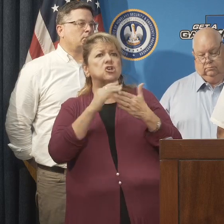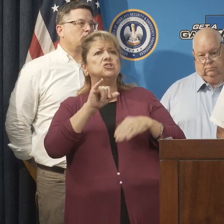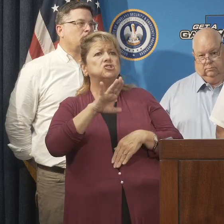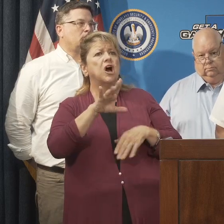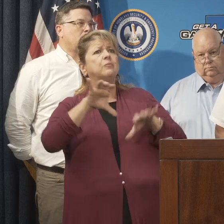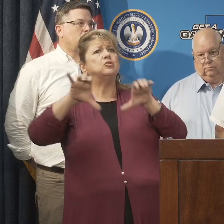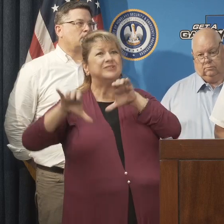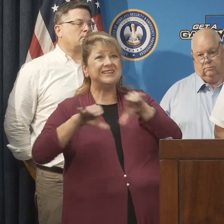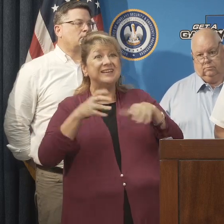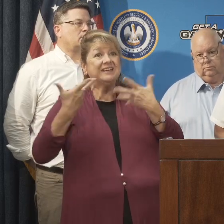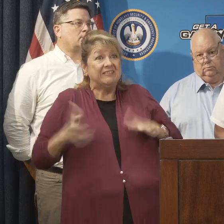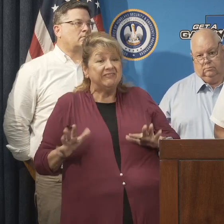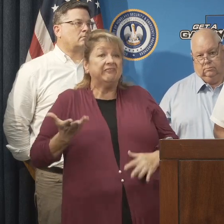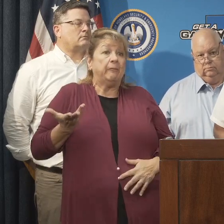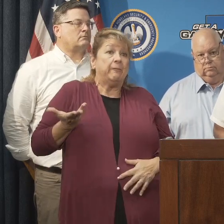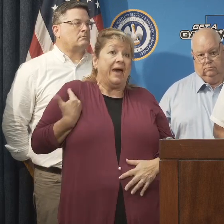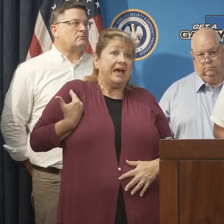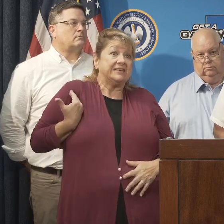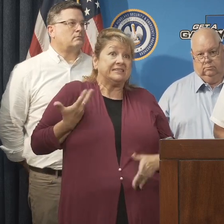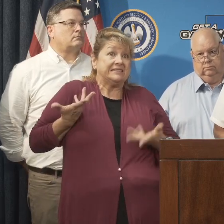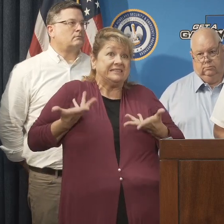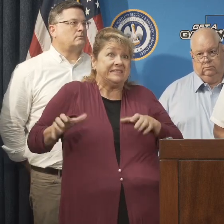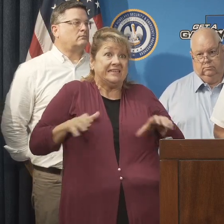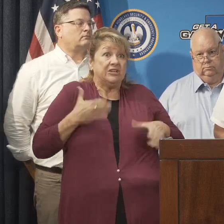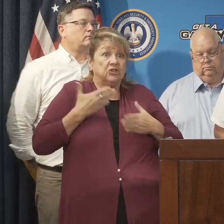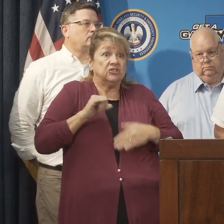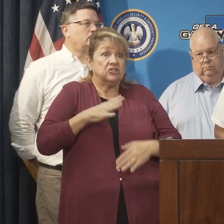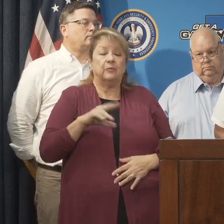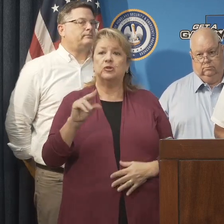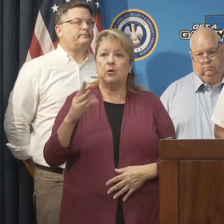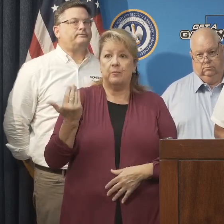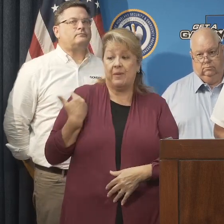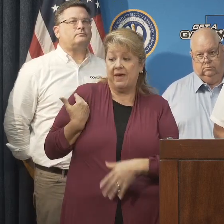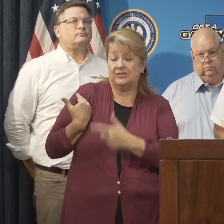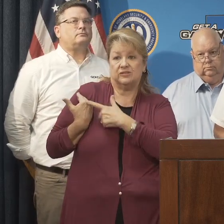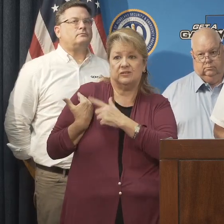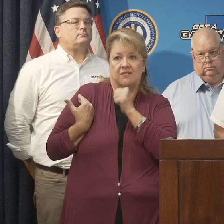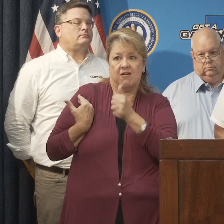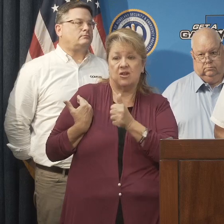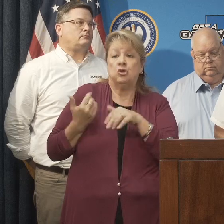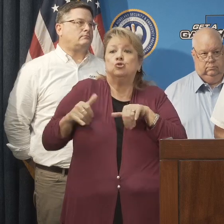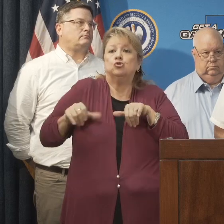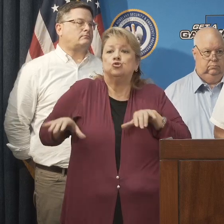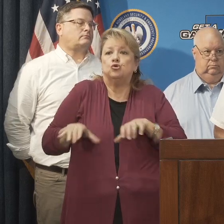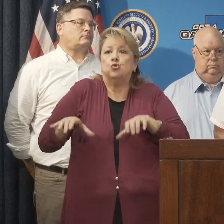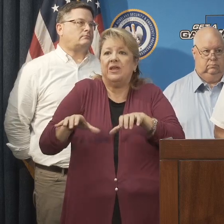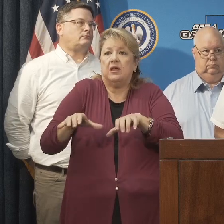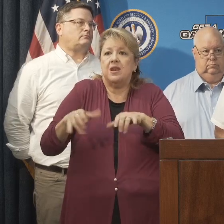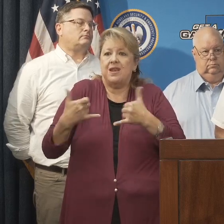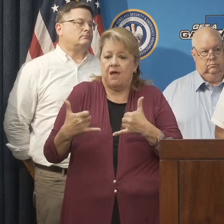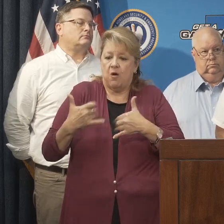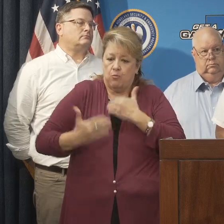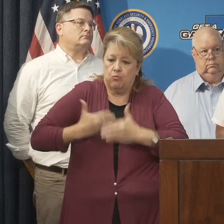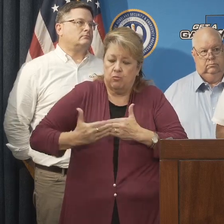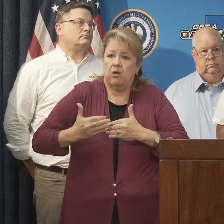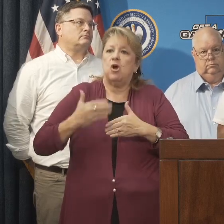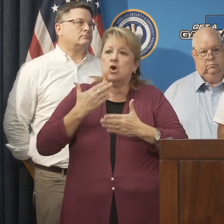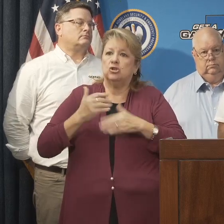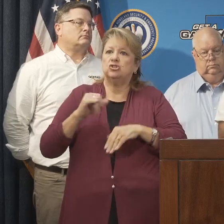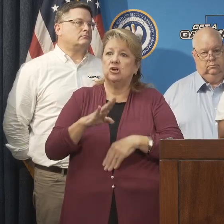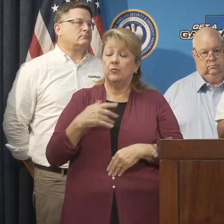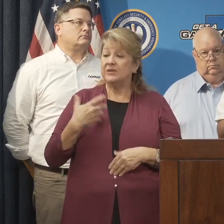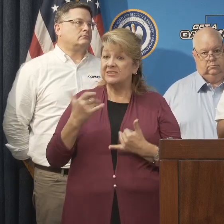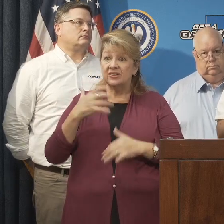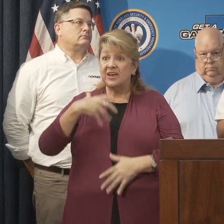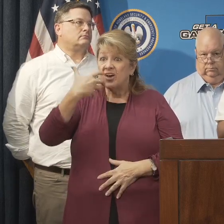here. These fires are not all contained, and they're not all controlled, and there are literally hundreds and hundreds of hot spots that